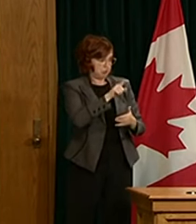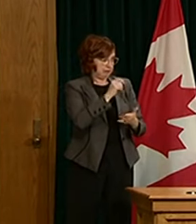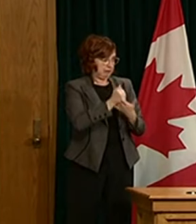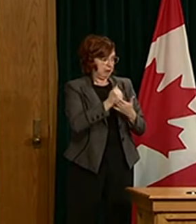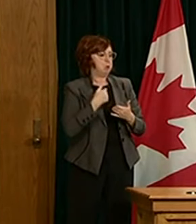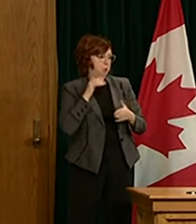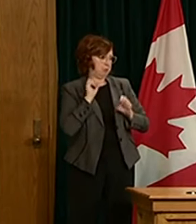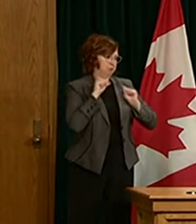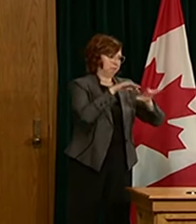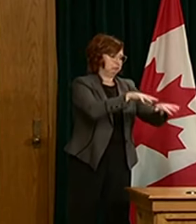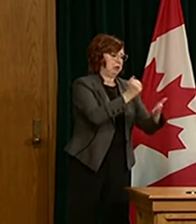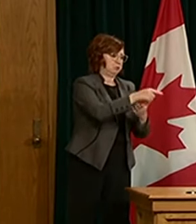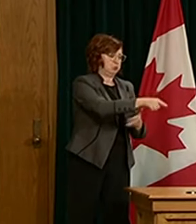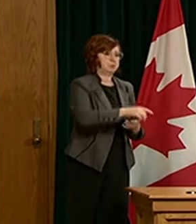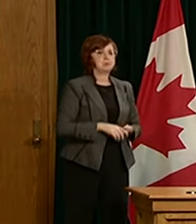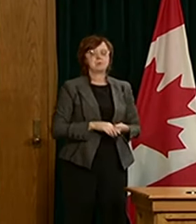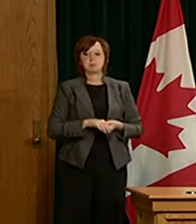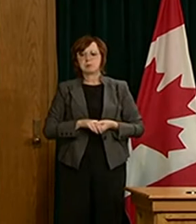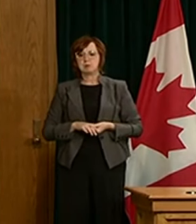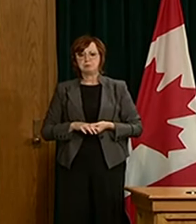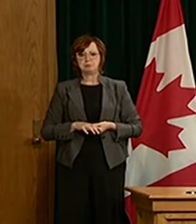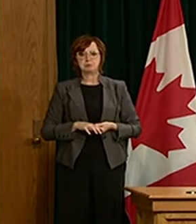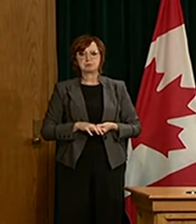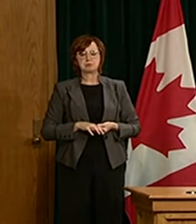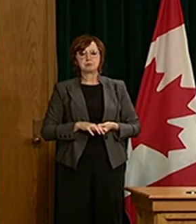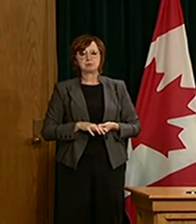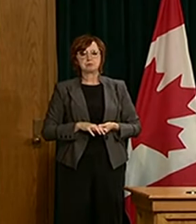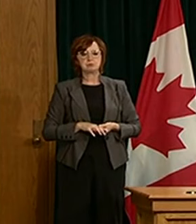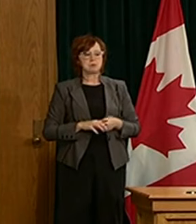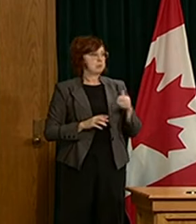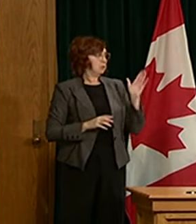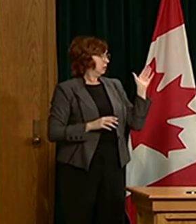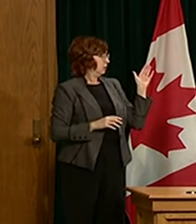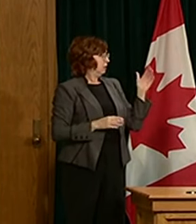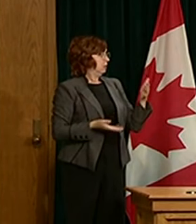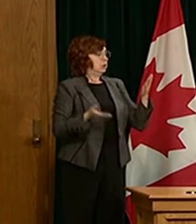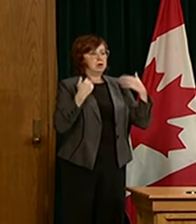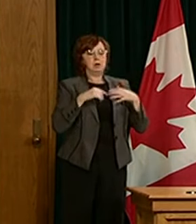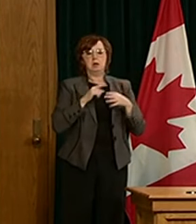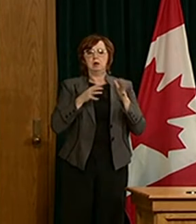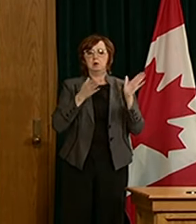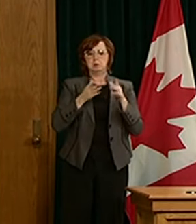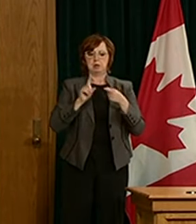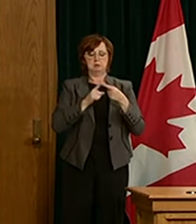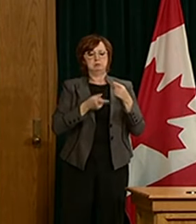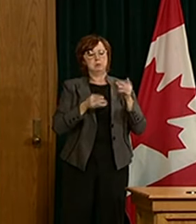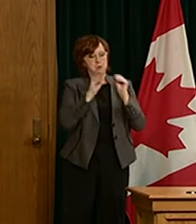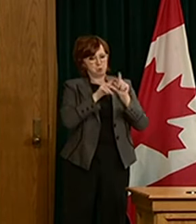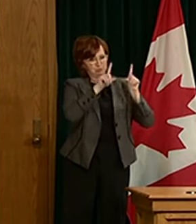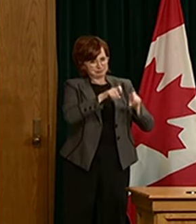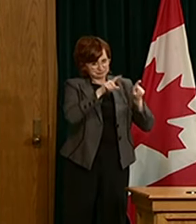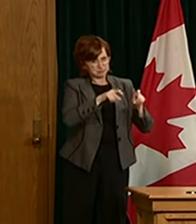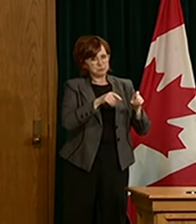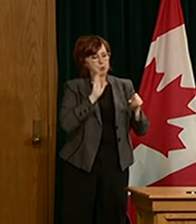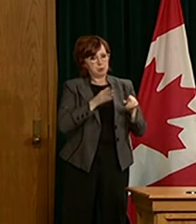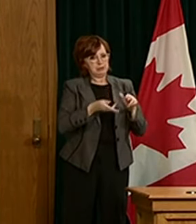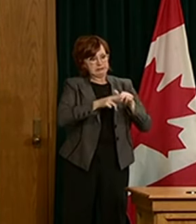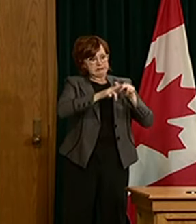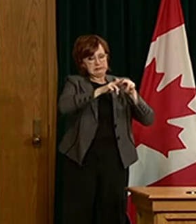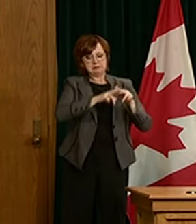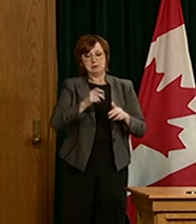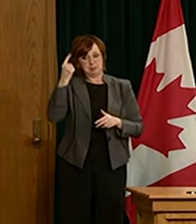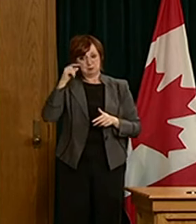Some of our key strategies for our public health response include increasing testing. Indeed, Saskatchewan is among the provinces with the highest